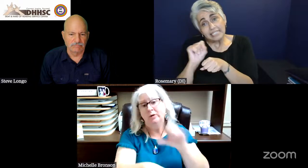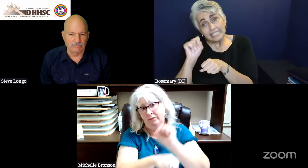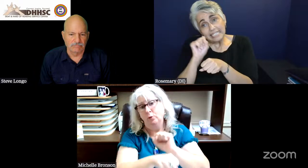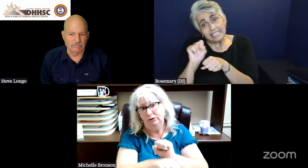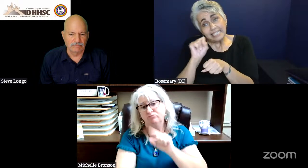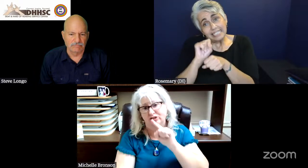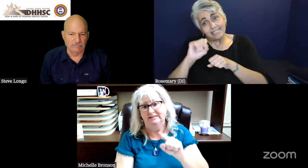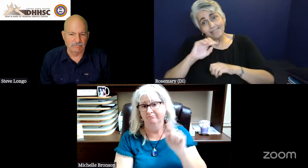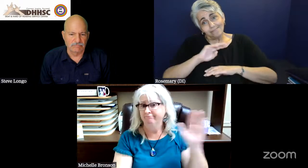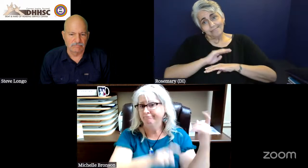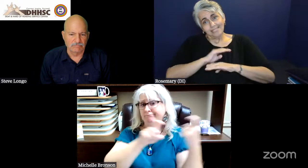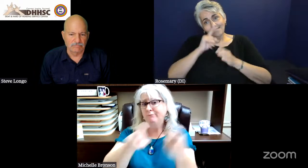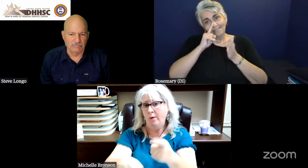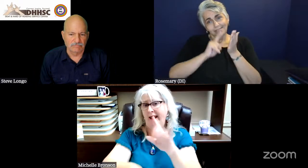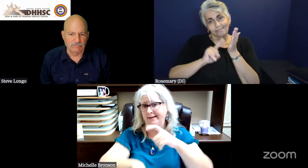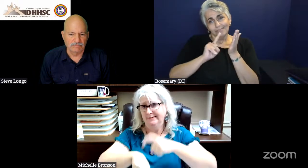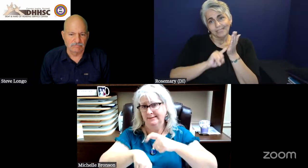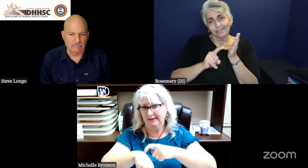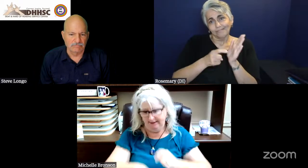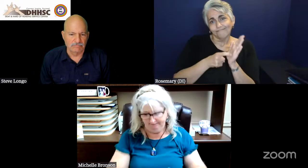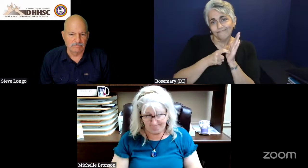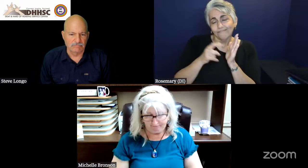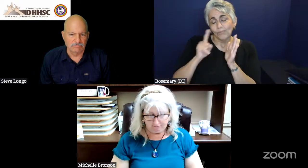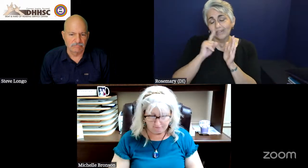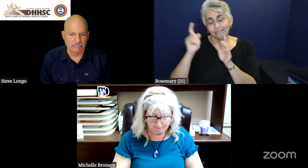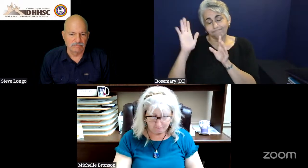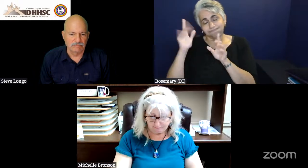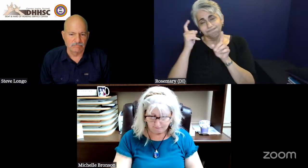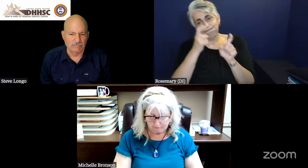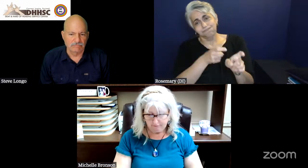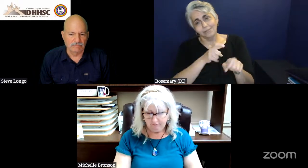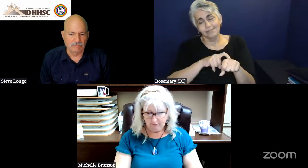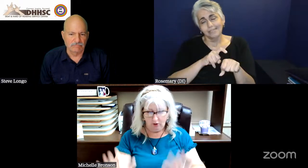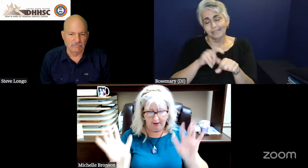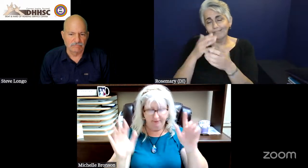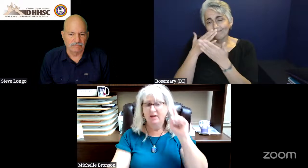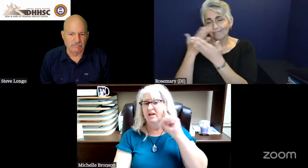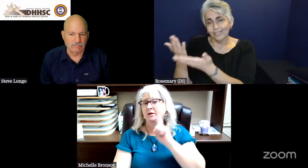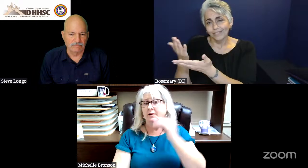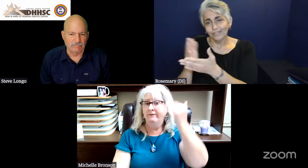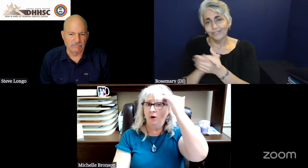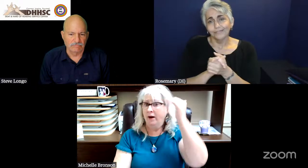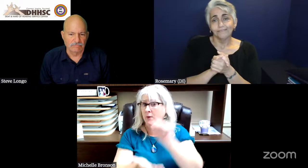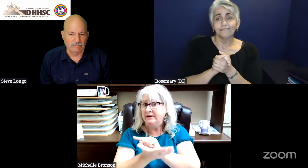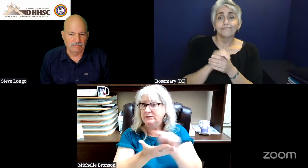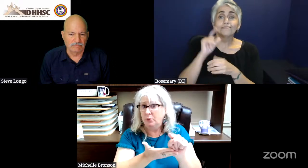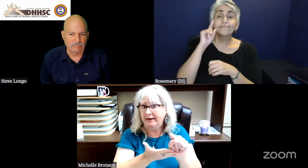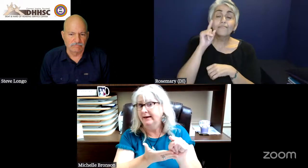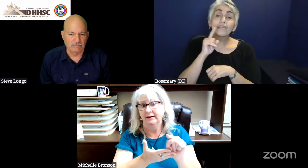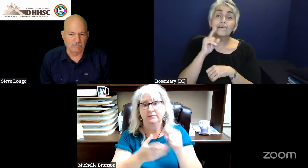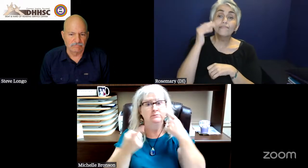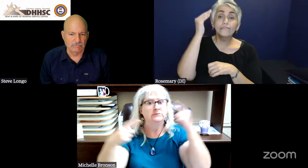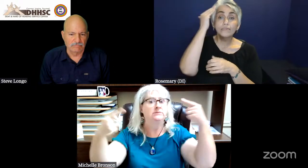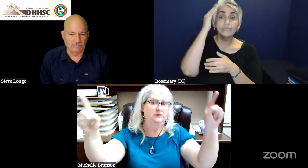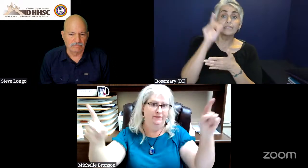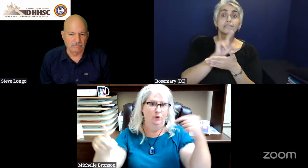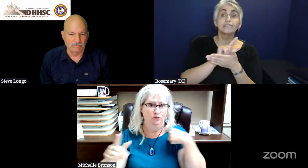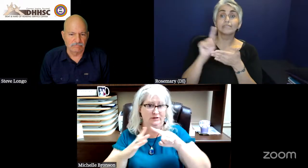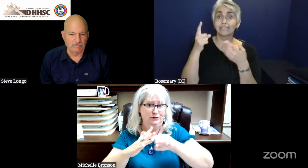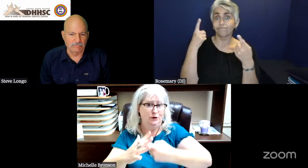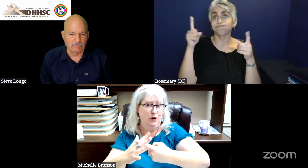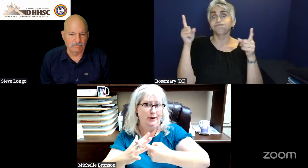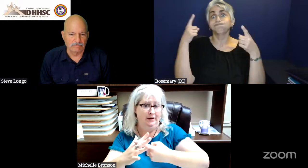have volunteered. Thank you very much, those who have volunteered and donated their time. I really appreciate